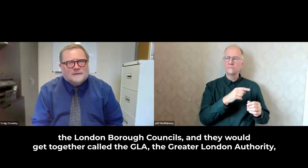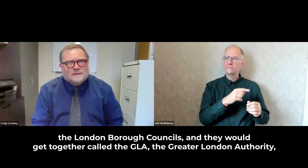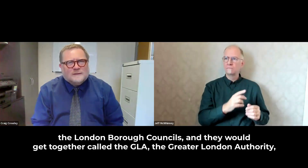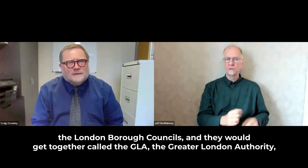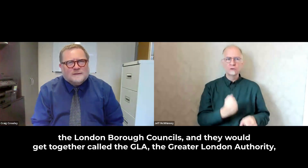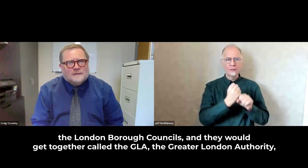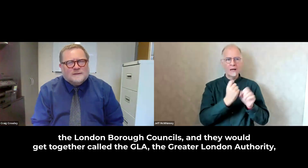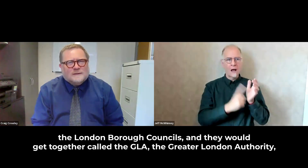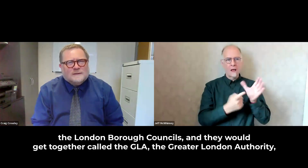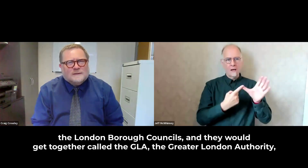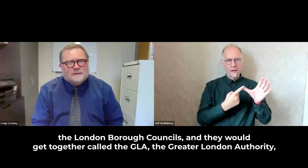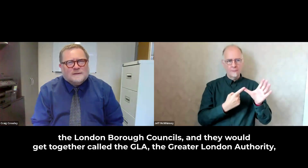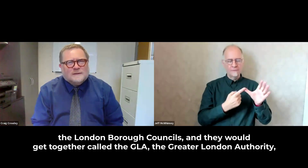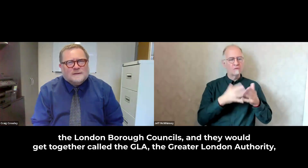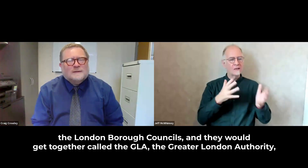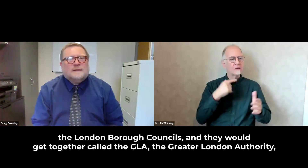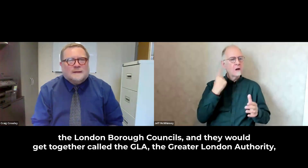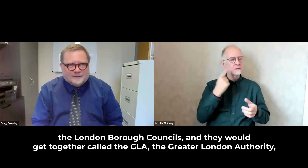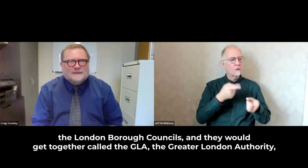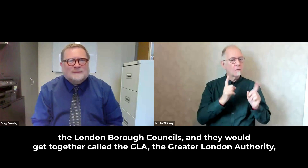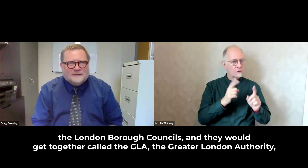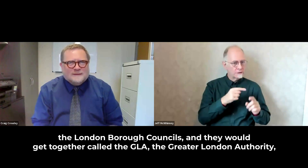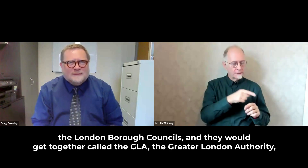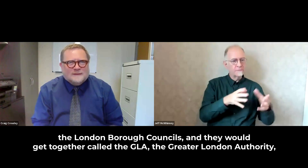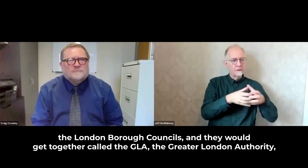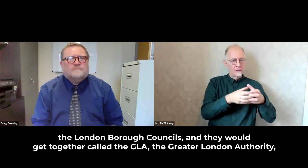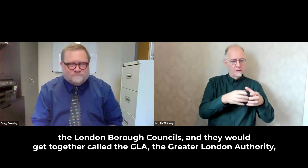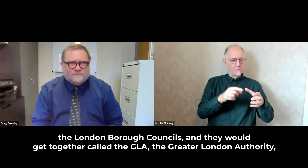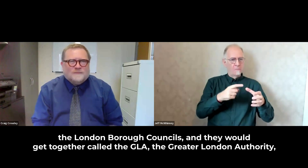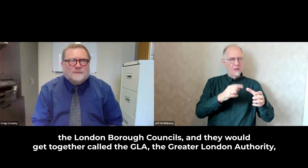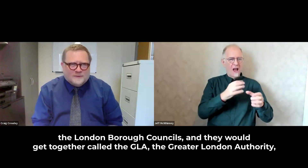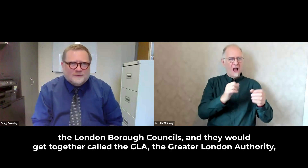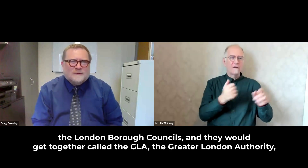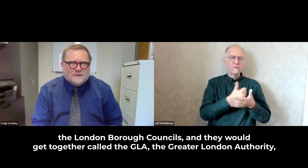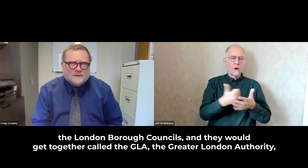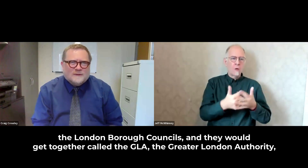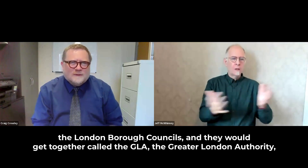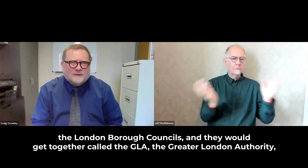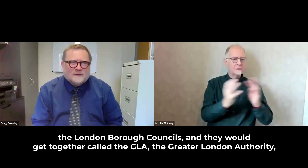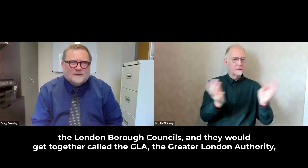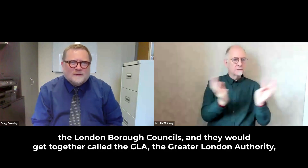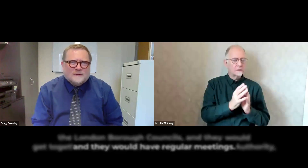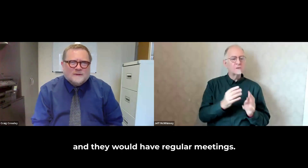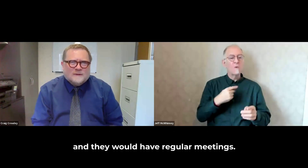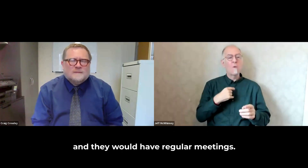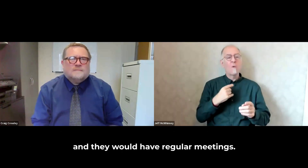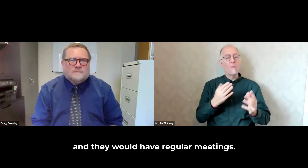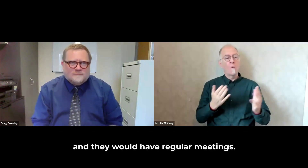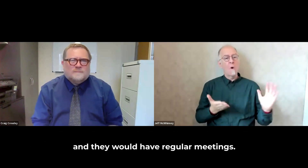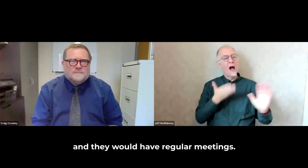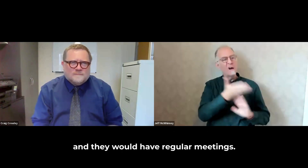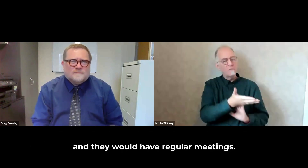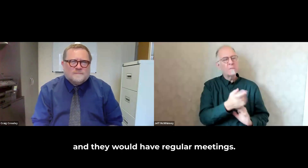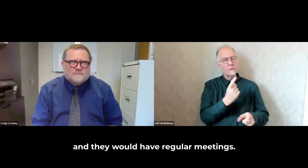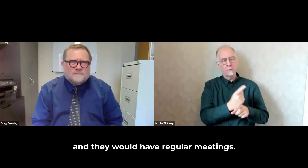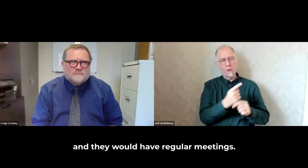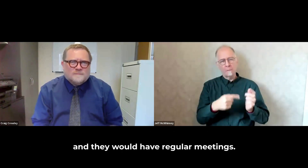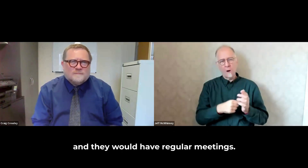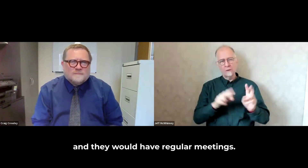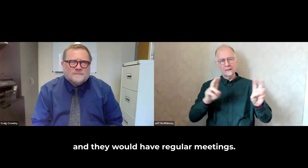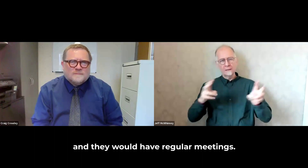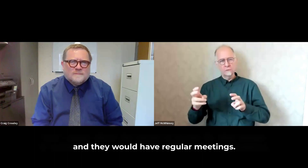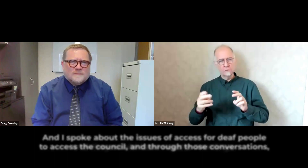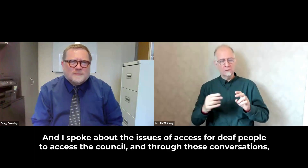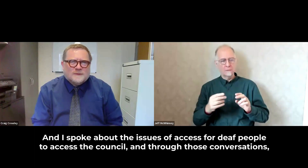they would have a get together called the GLA, the Greater London Authority, and they would have regular get